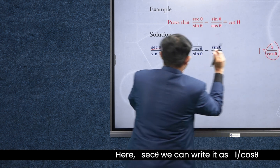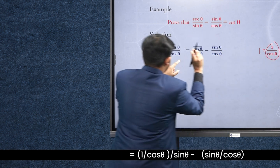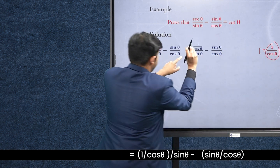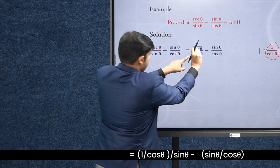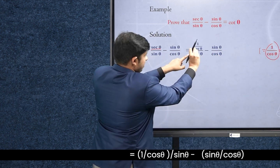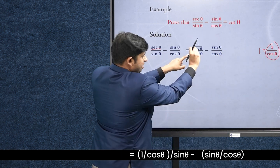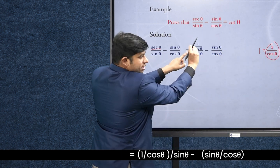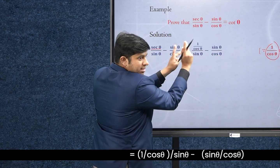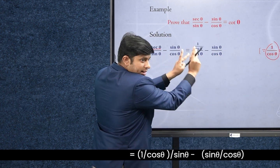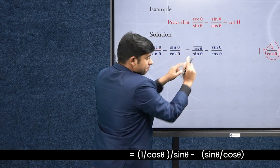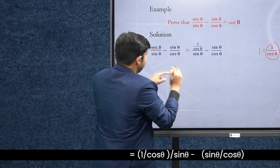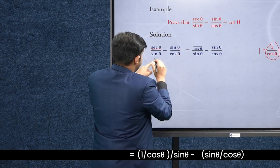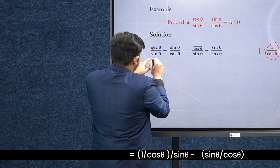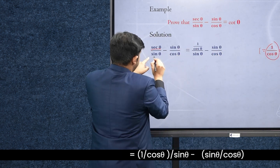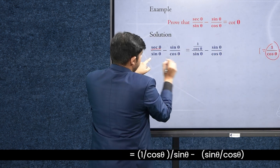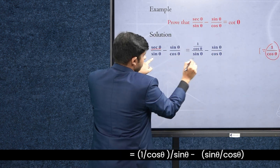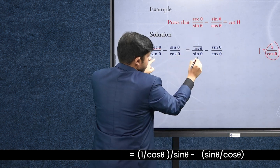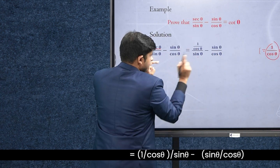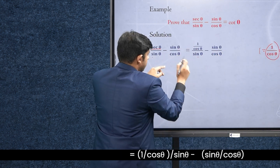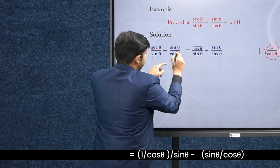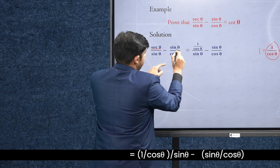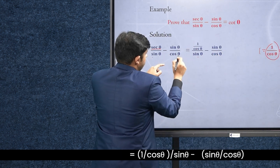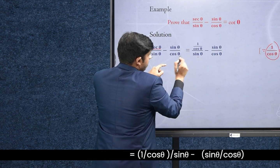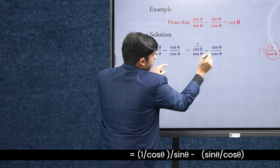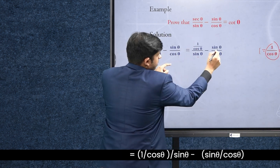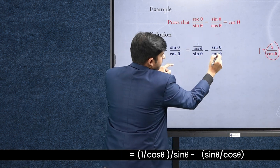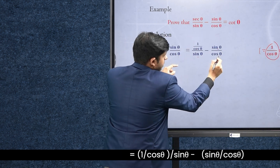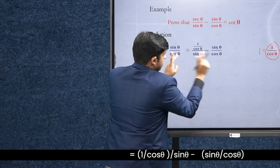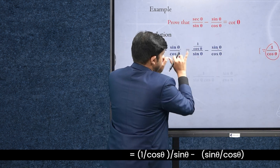That is equal to 1 by cos theta by sin theta minus sin theta by cos theta.